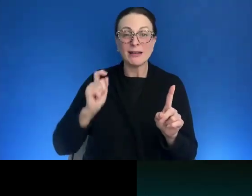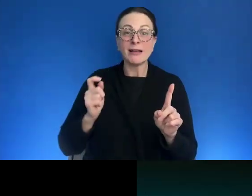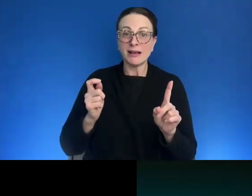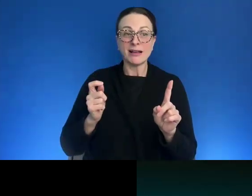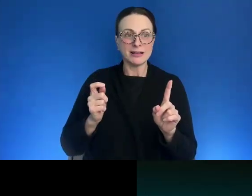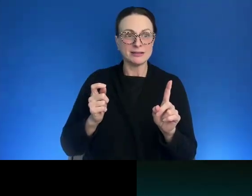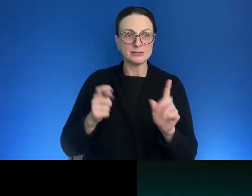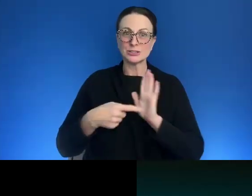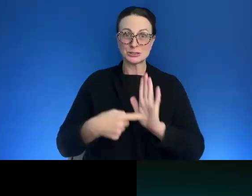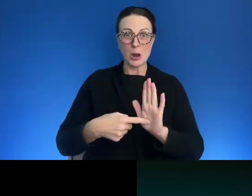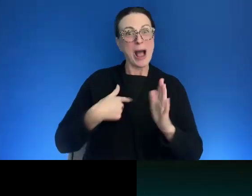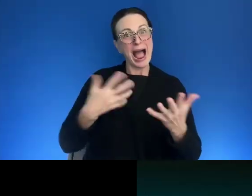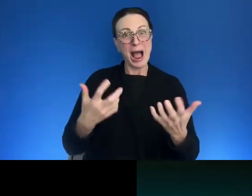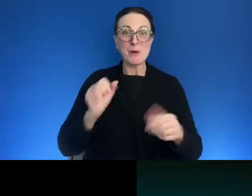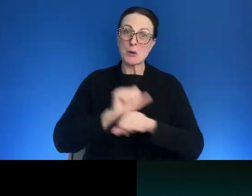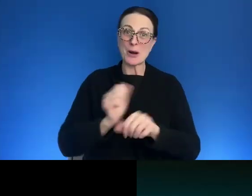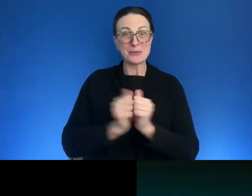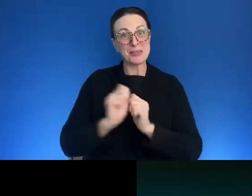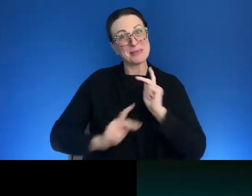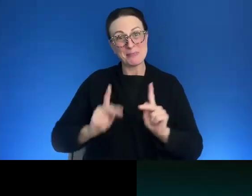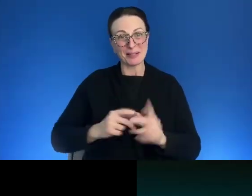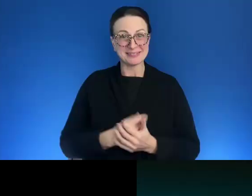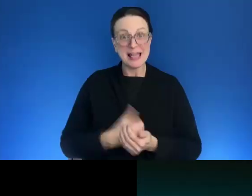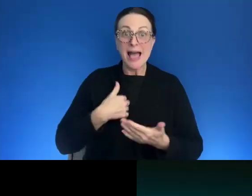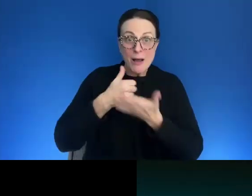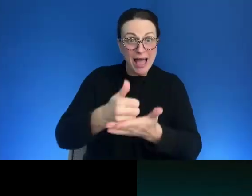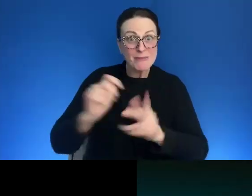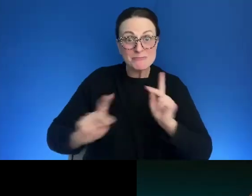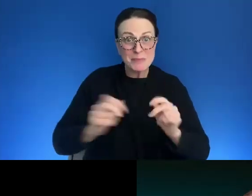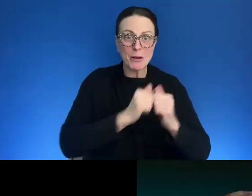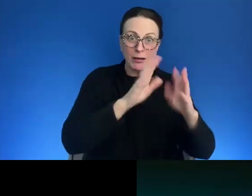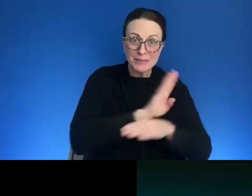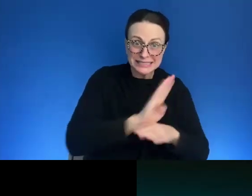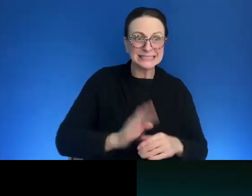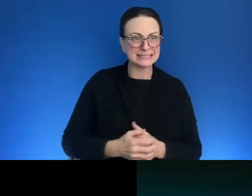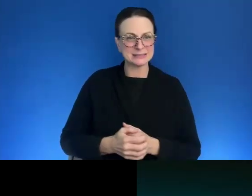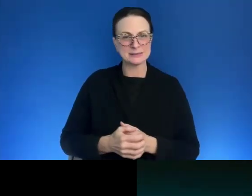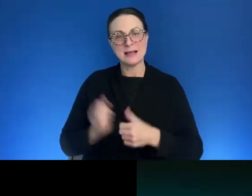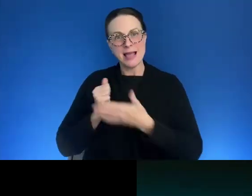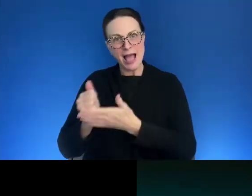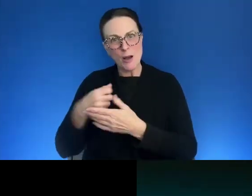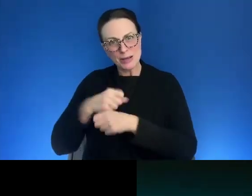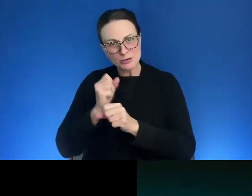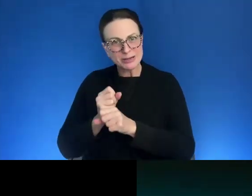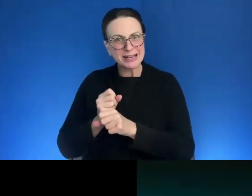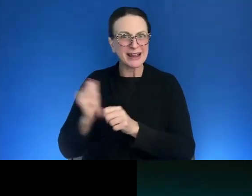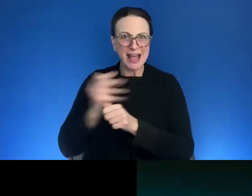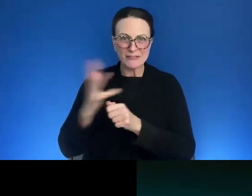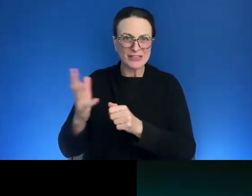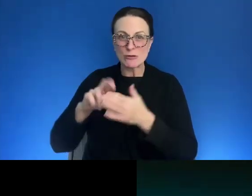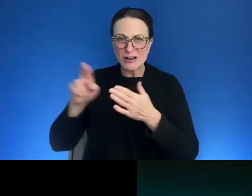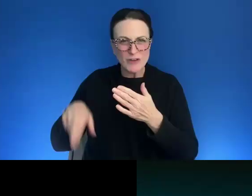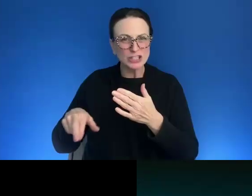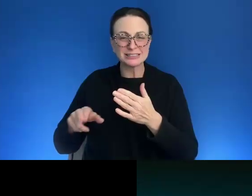hey, I want to be here working with people, helping them start a business, helping them create the means to get themselves out